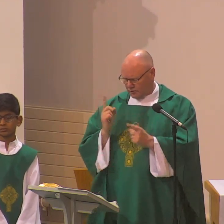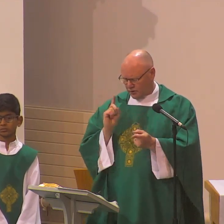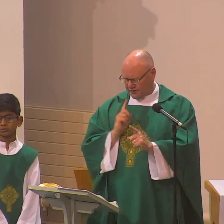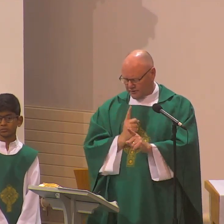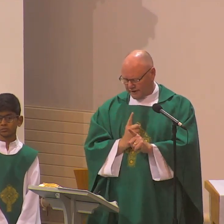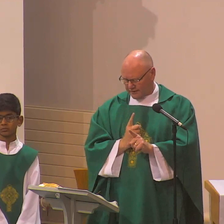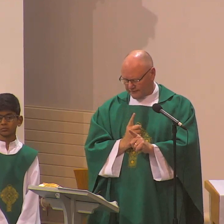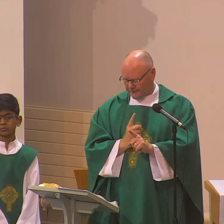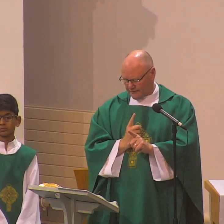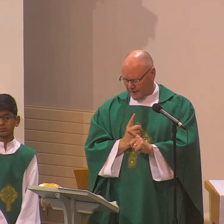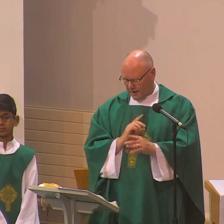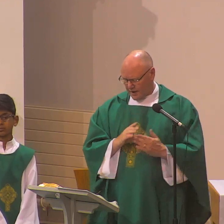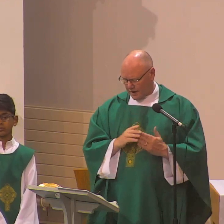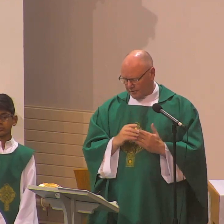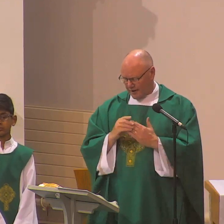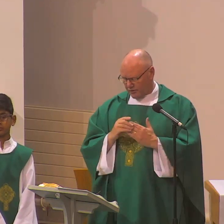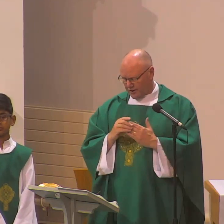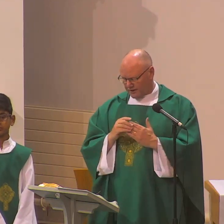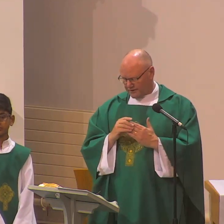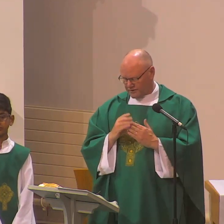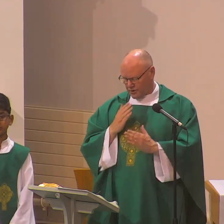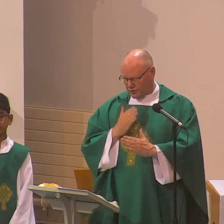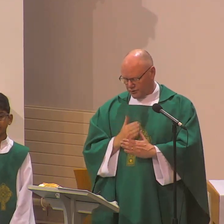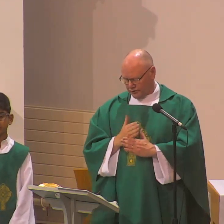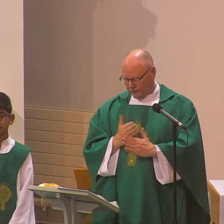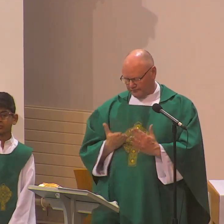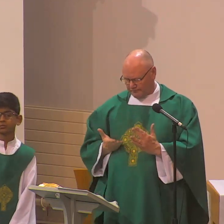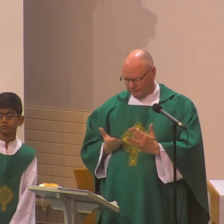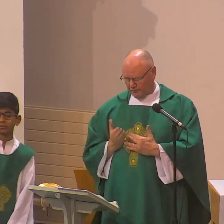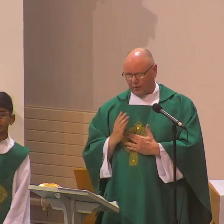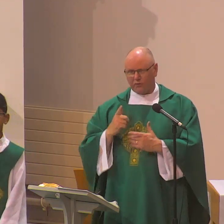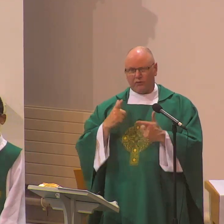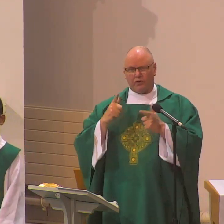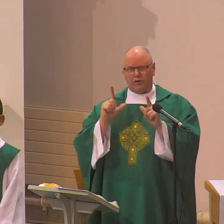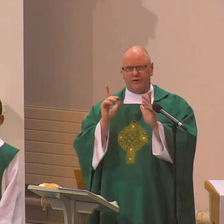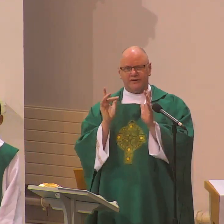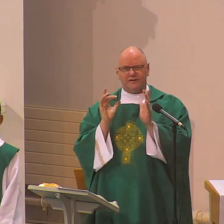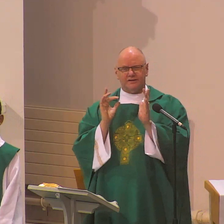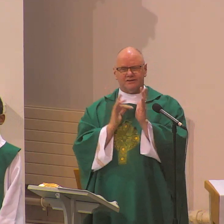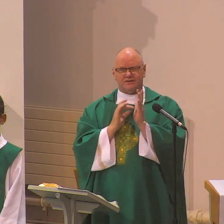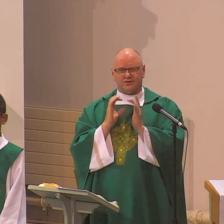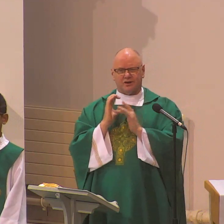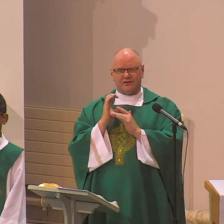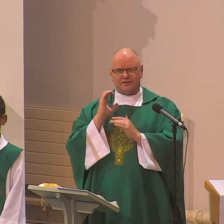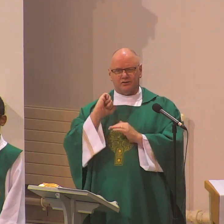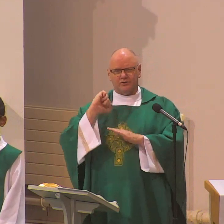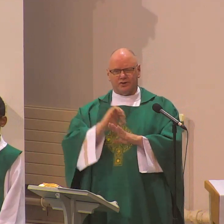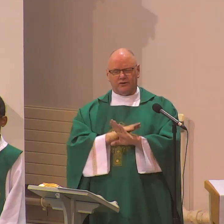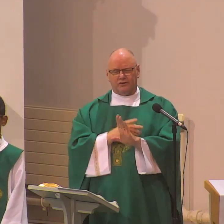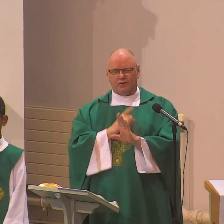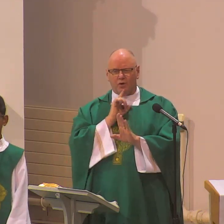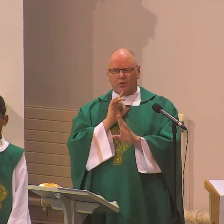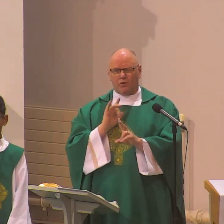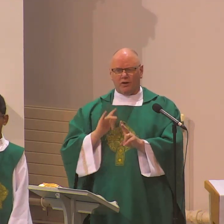discern what is right, and by your guidance do it. Through our Lord Jesus Christ, your